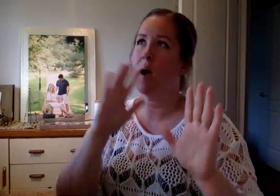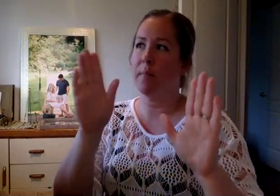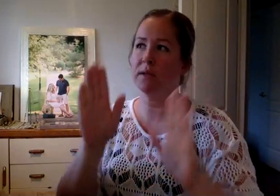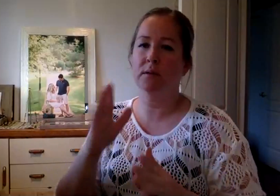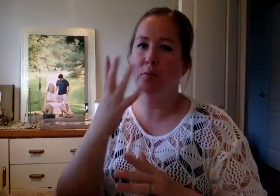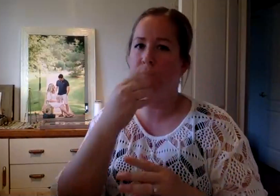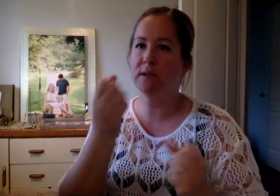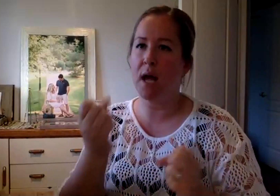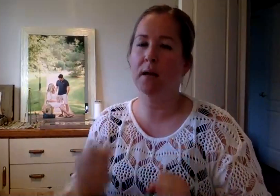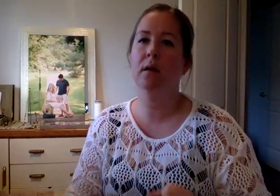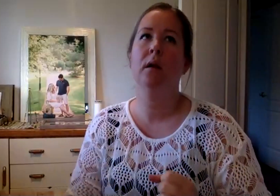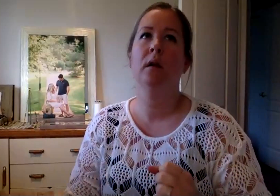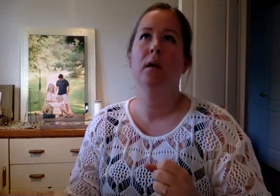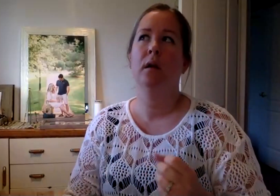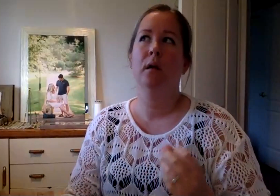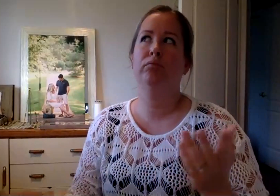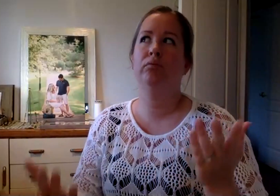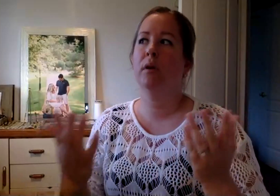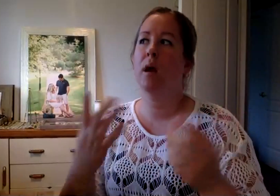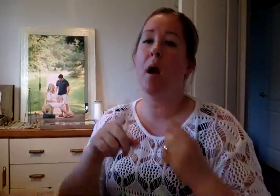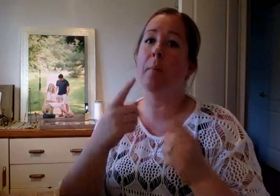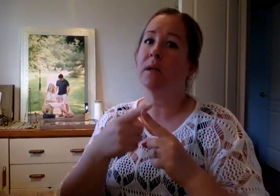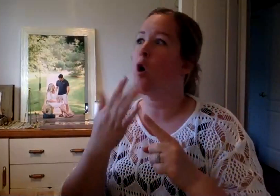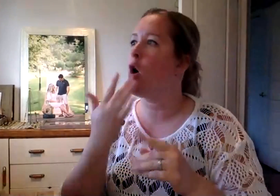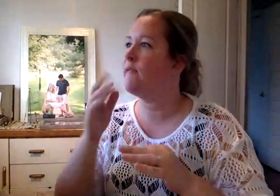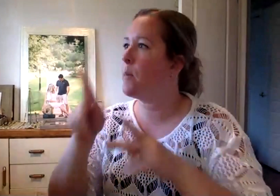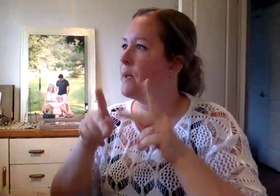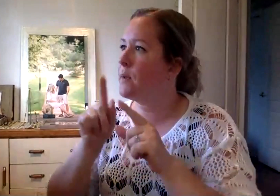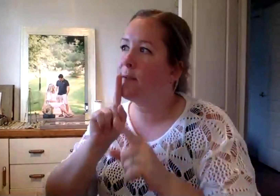express themselves through art. They're amazing, beautiful deaf artists.